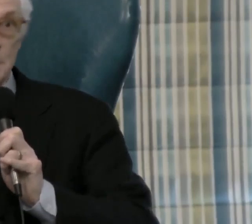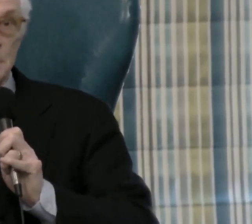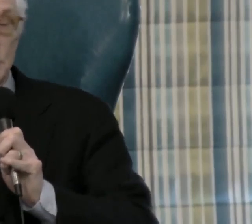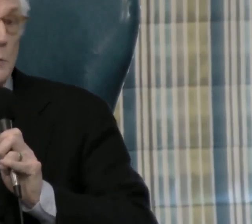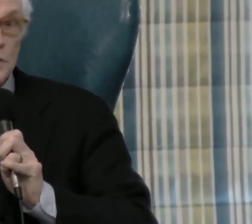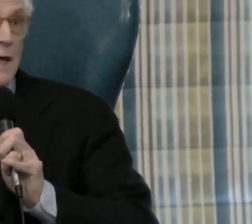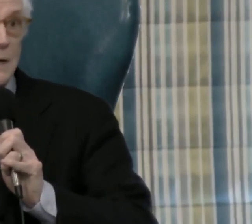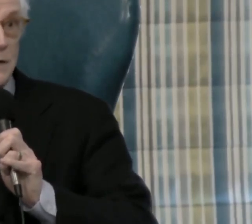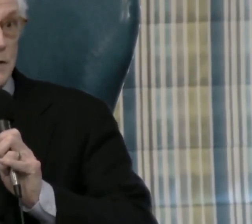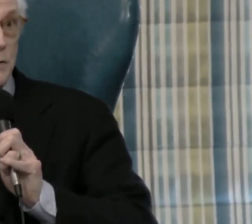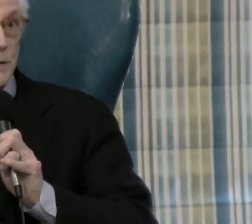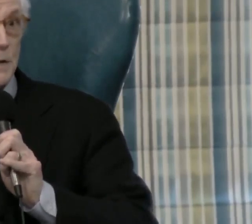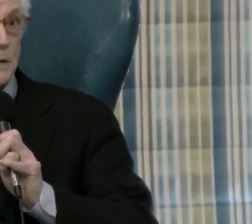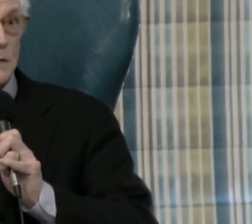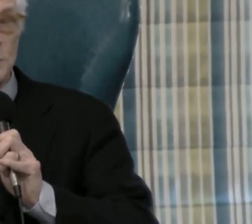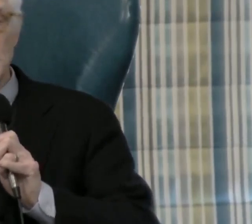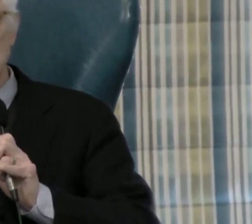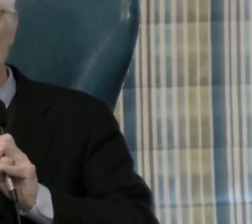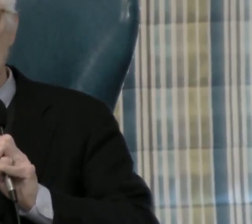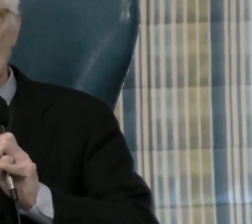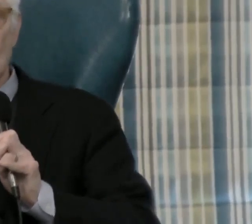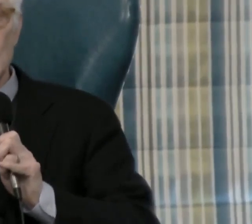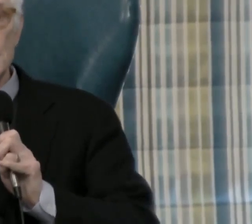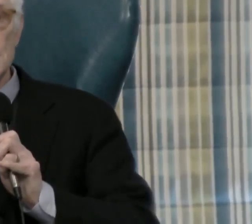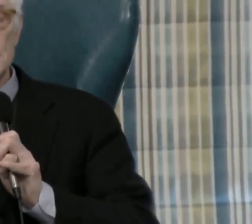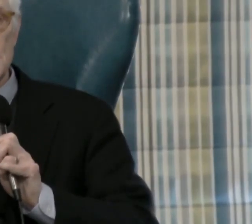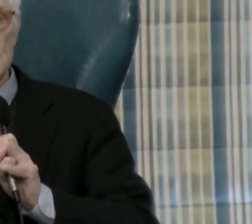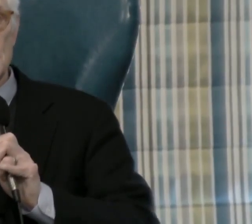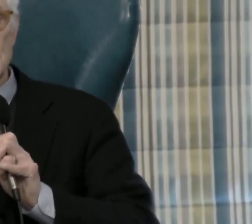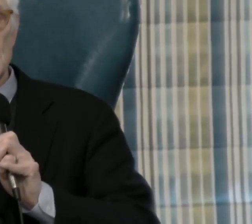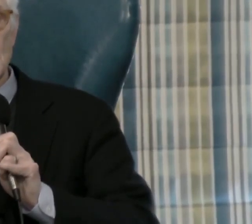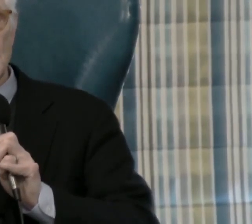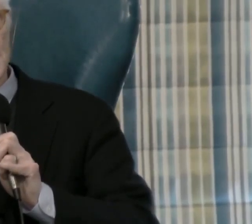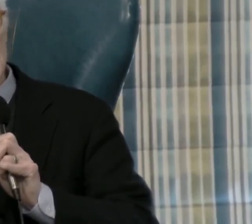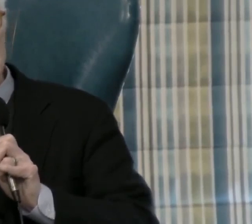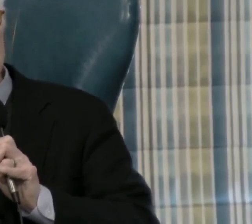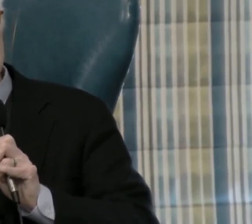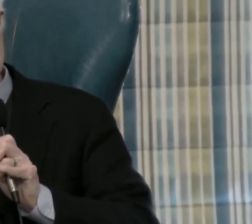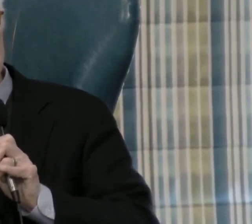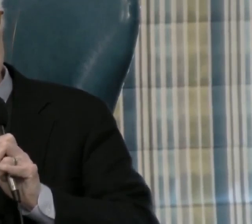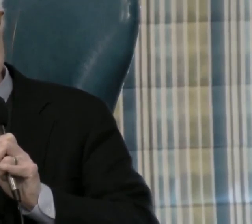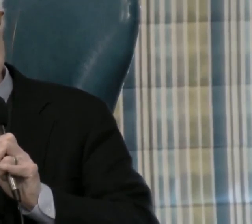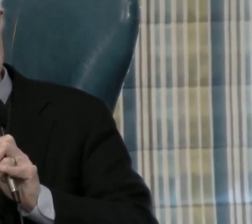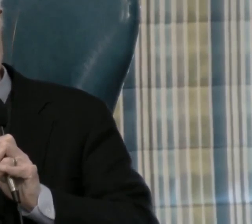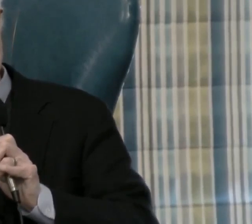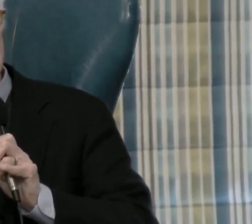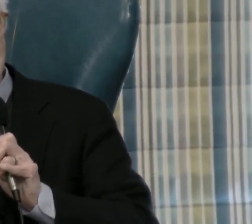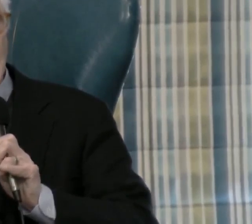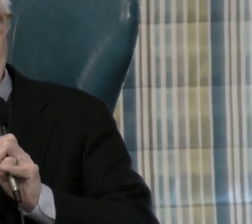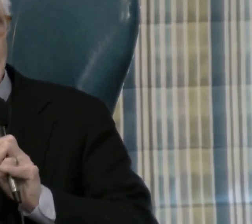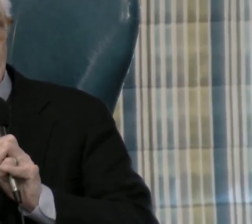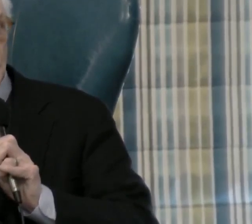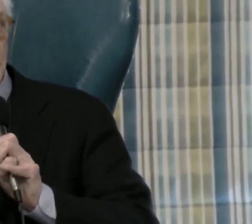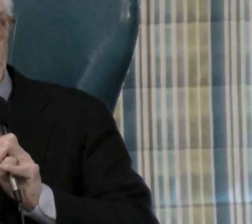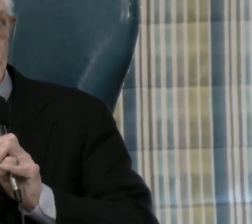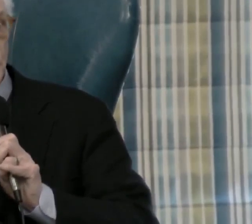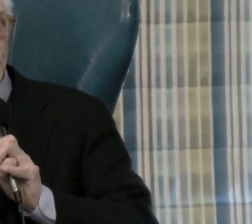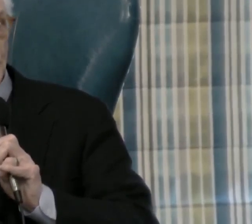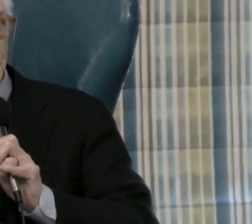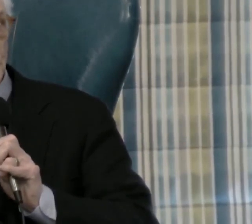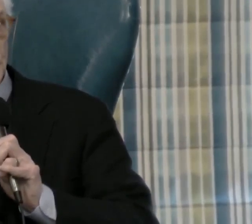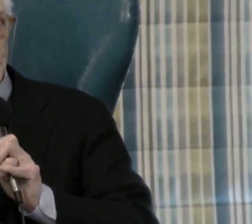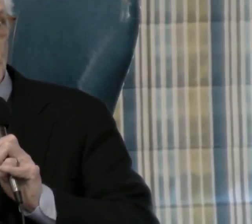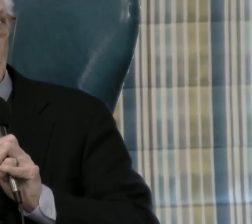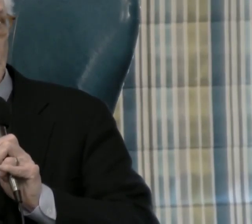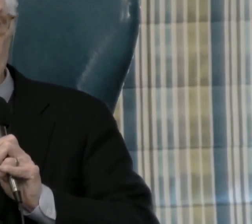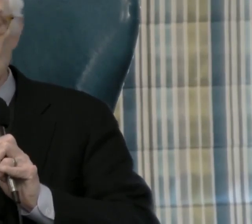case, numerous cases over the years of people. One is just on the individual level seeking an accommodation for